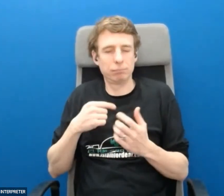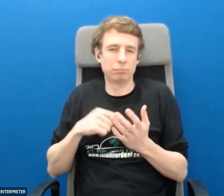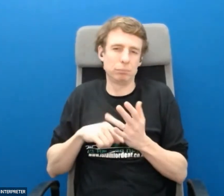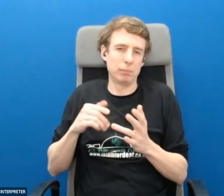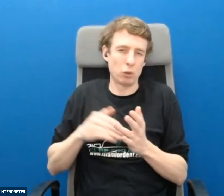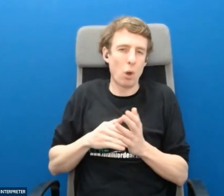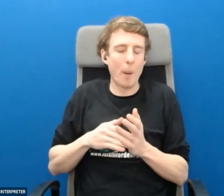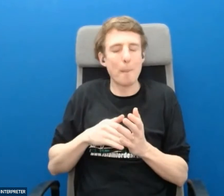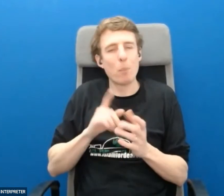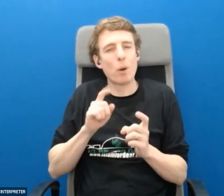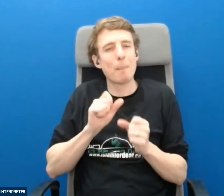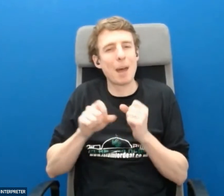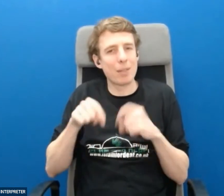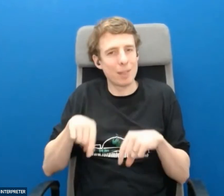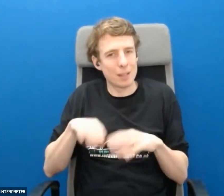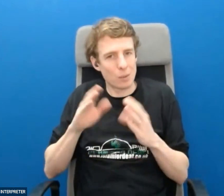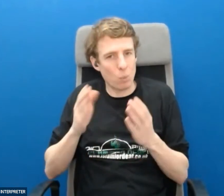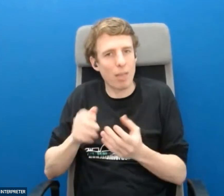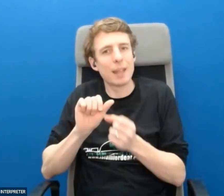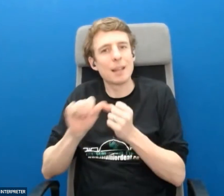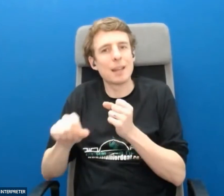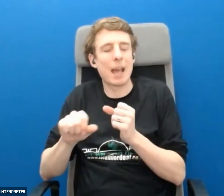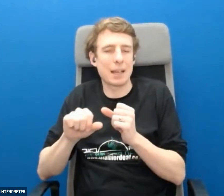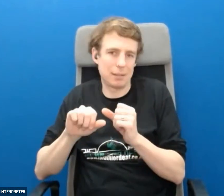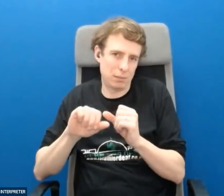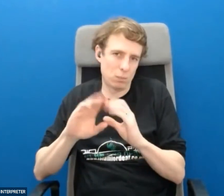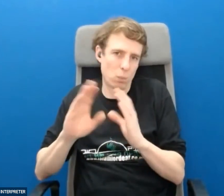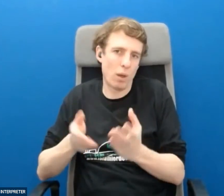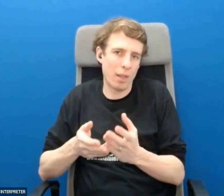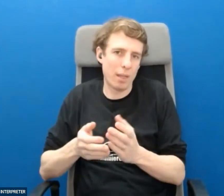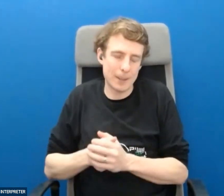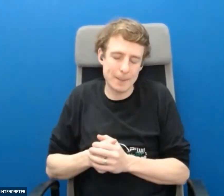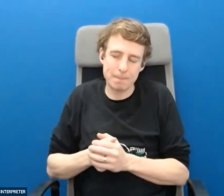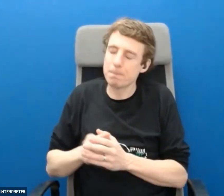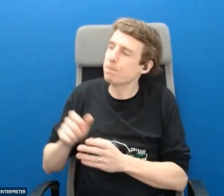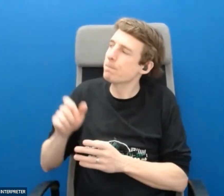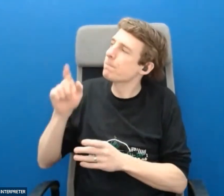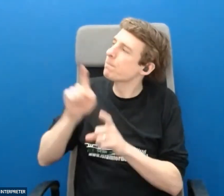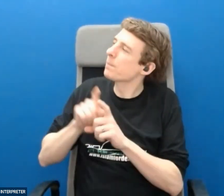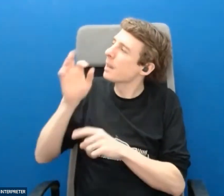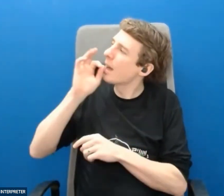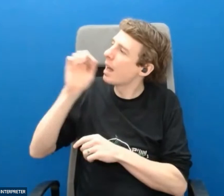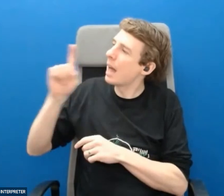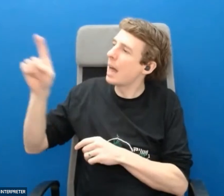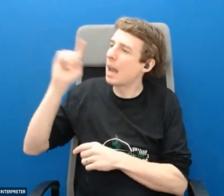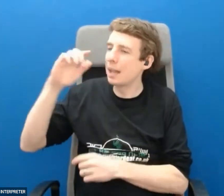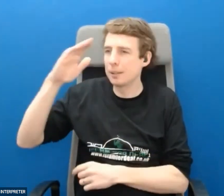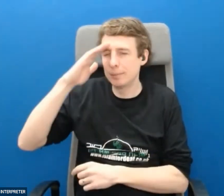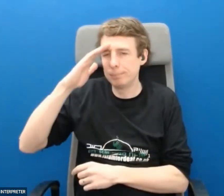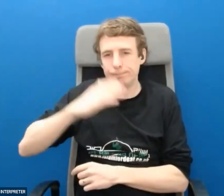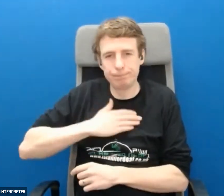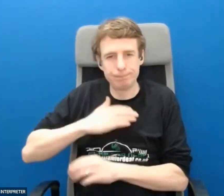and salutations upon the Prophet Muhammad and upon his family and companions to the day of resurrection.